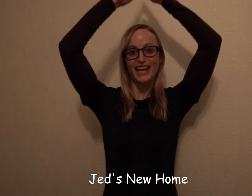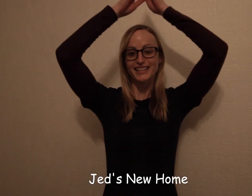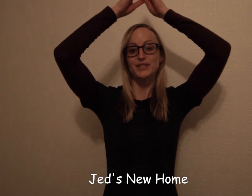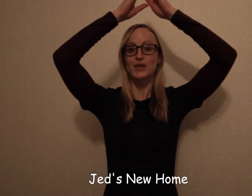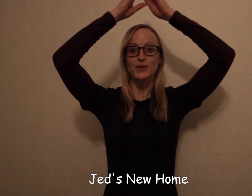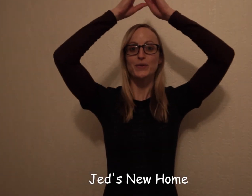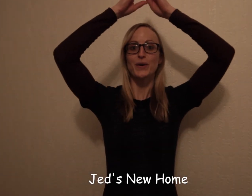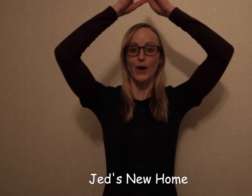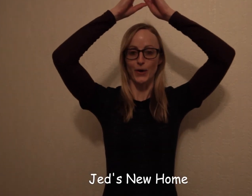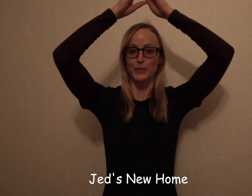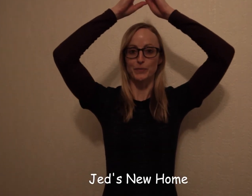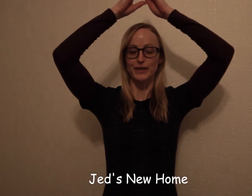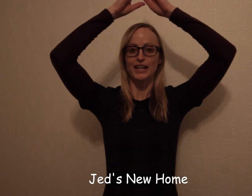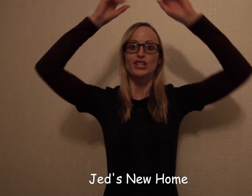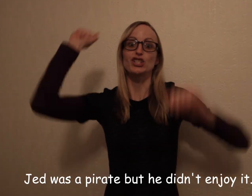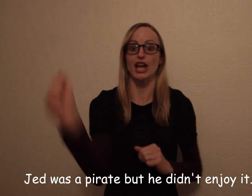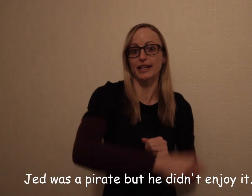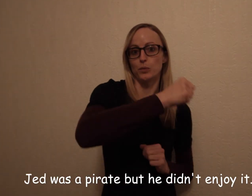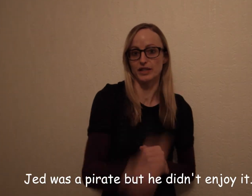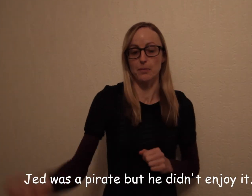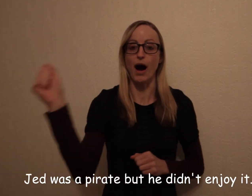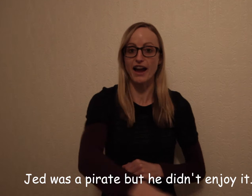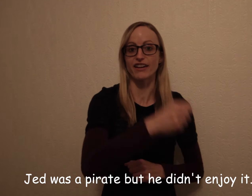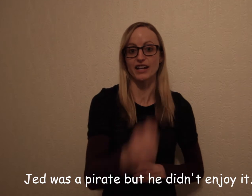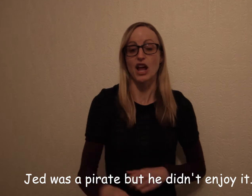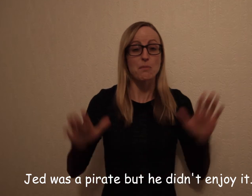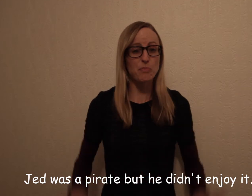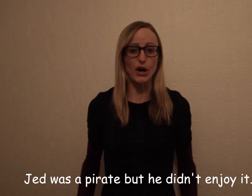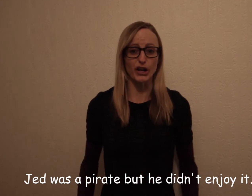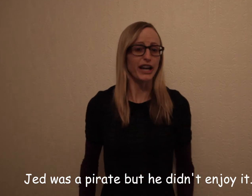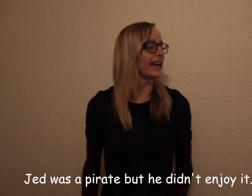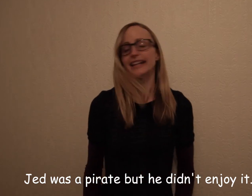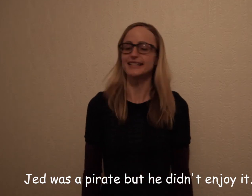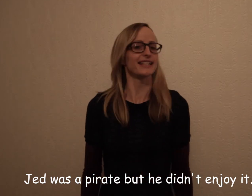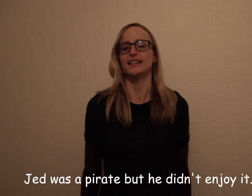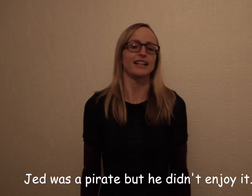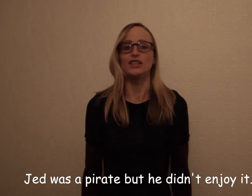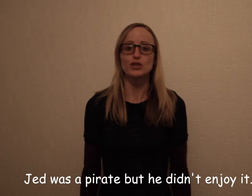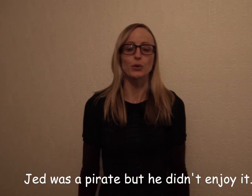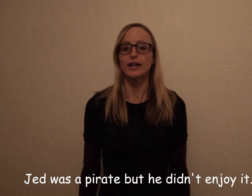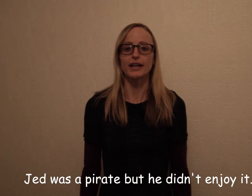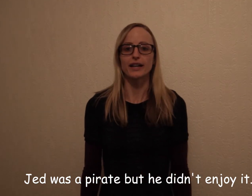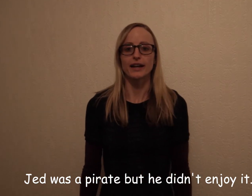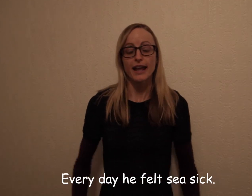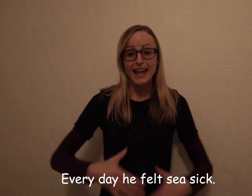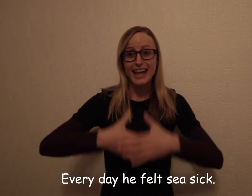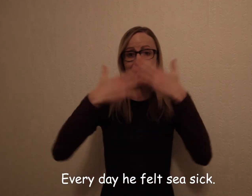Jed's new home. Jed was a pirate, but he didn't enjoy it.